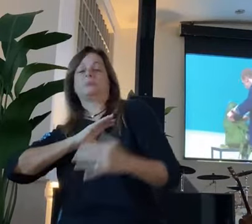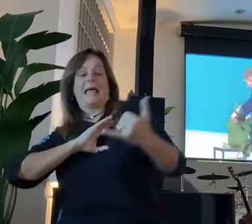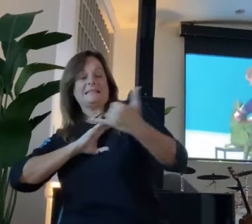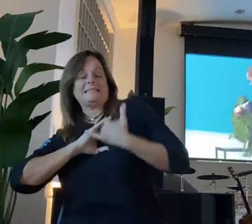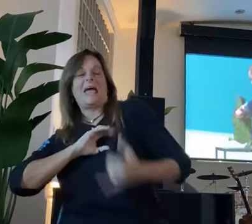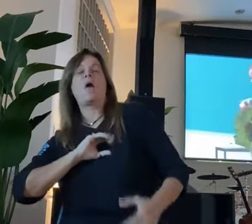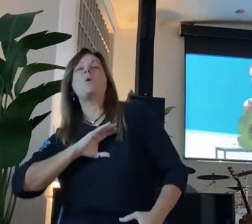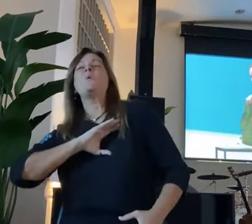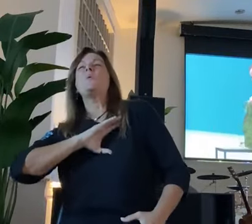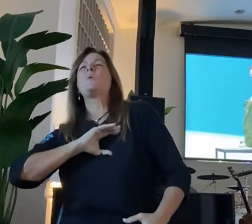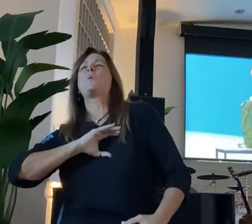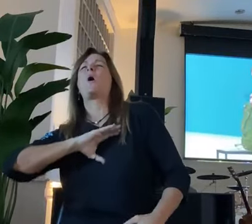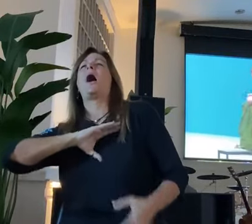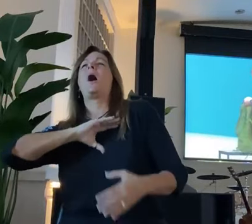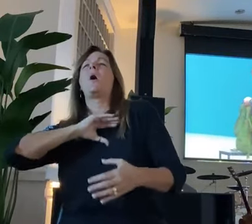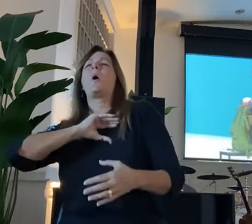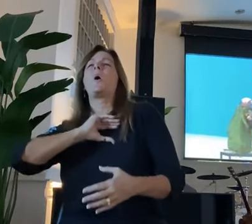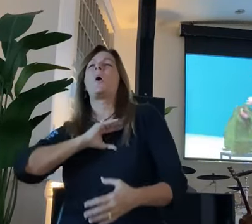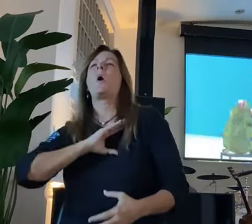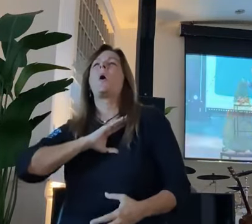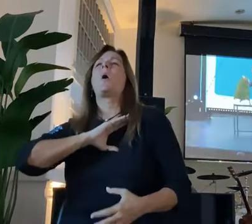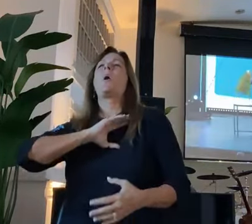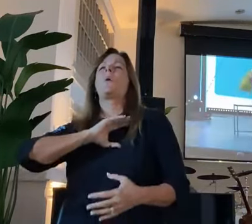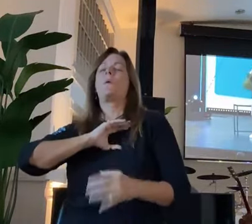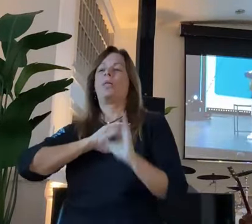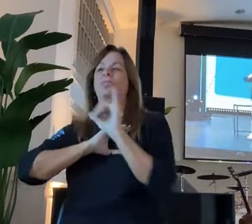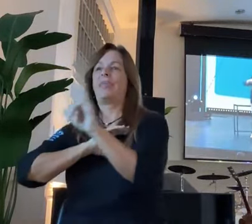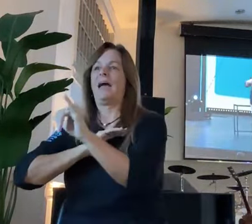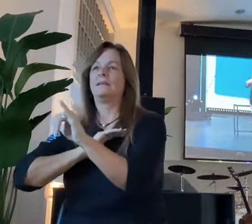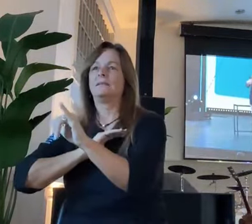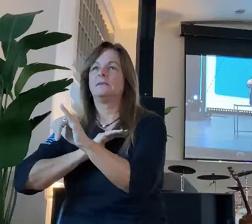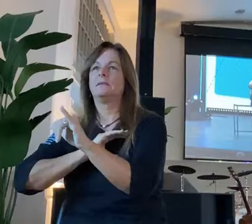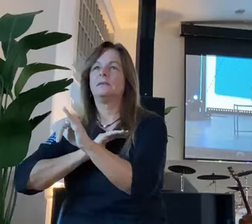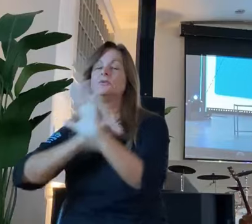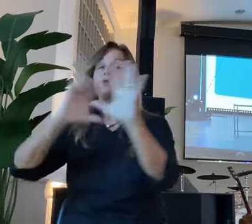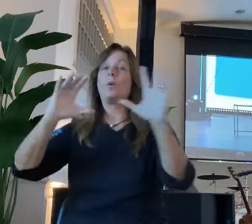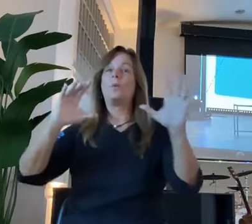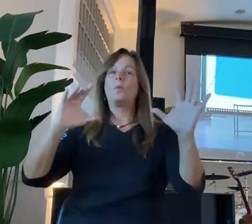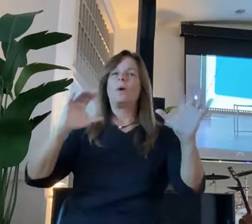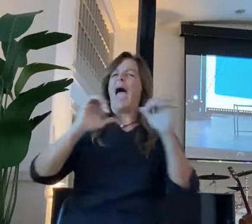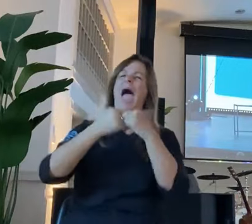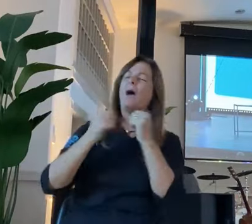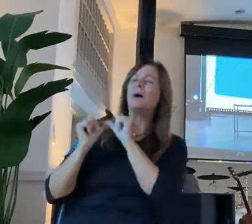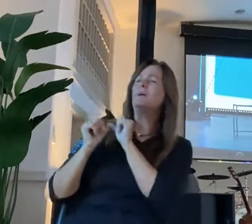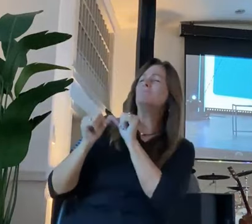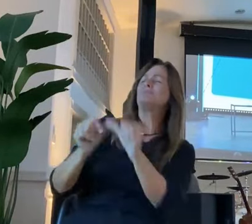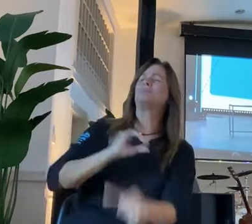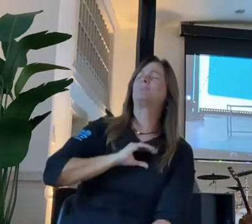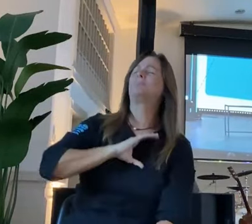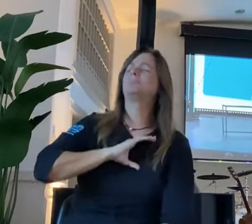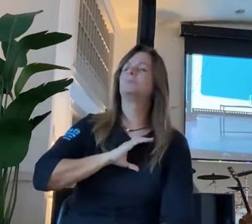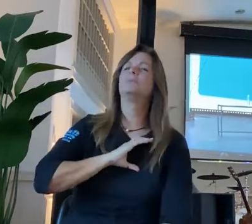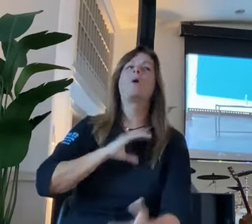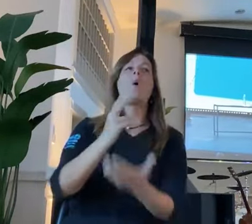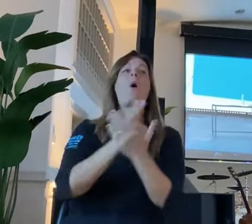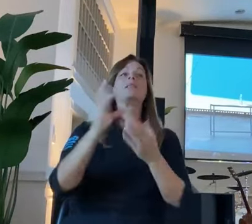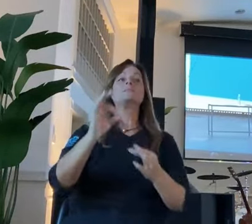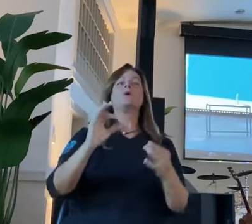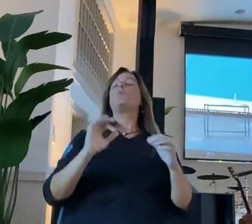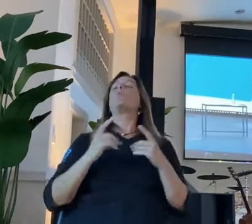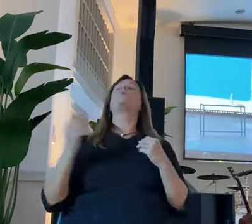going to do is we're going to make sure every day that we allow the Holy Spirit to have his way in our